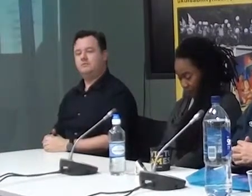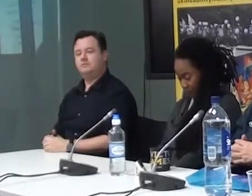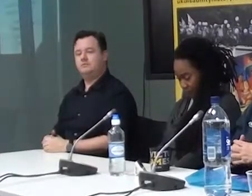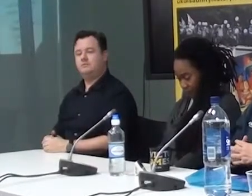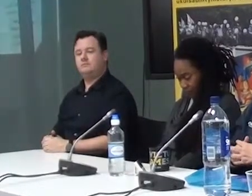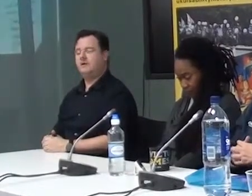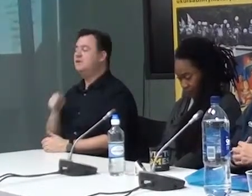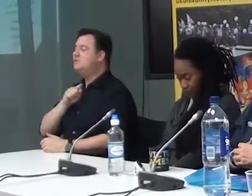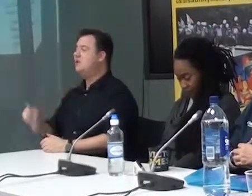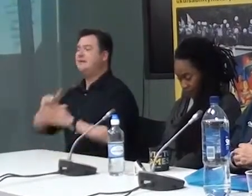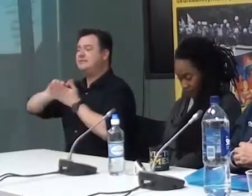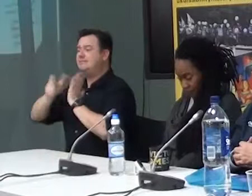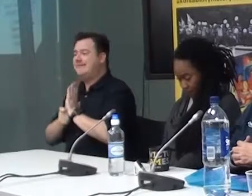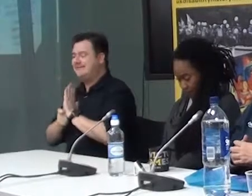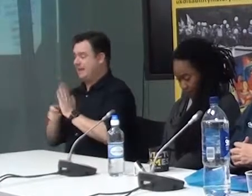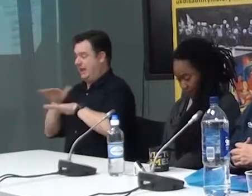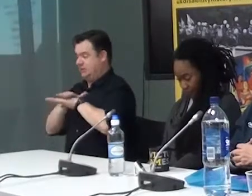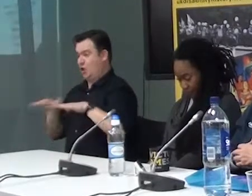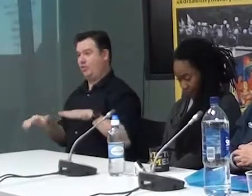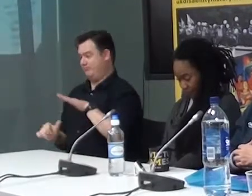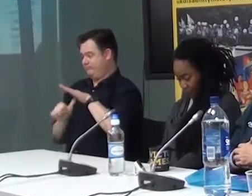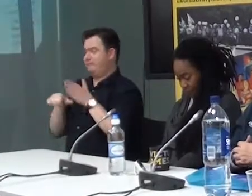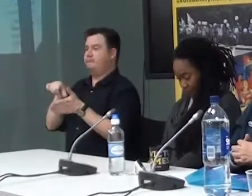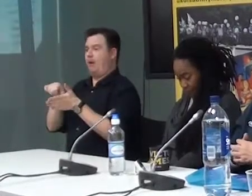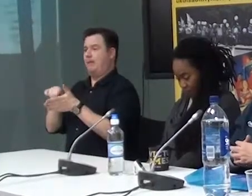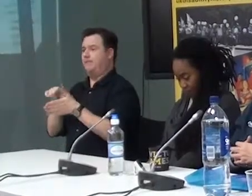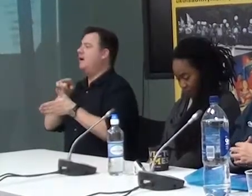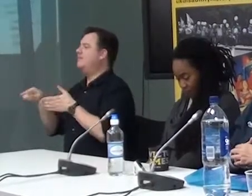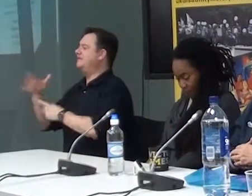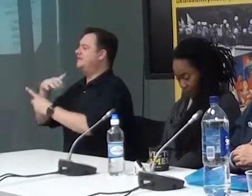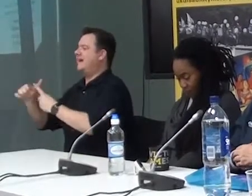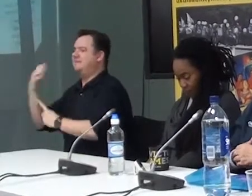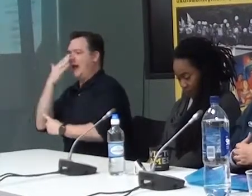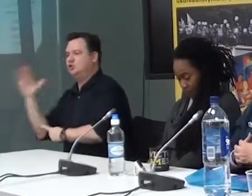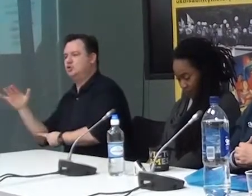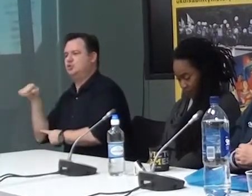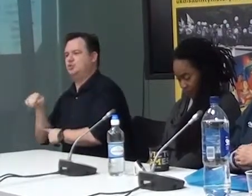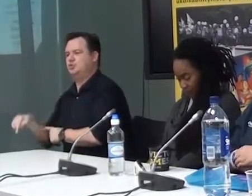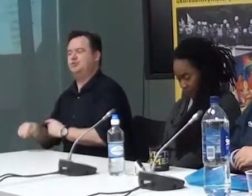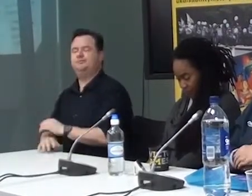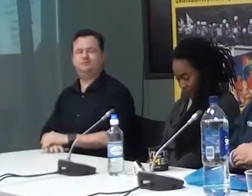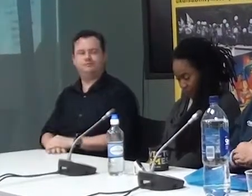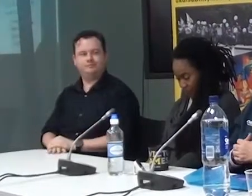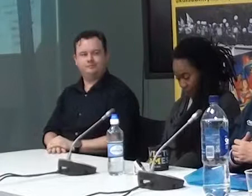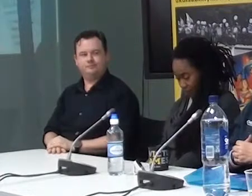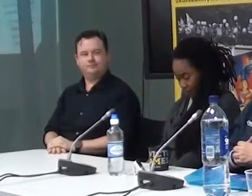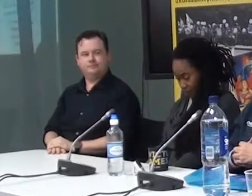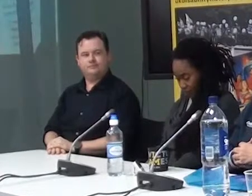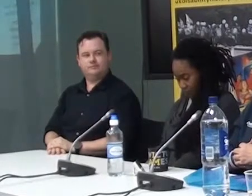that are the main problem, but the barriers that society presents to people with long-term impairments, such